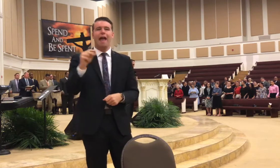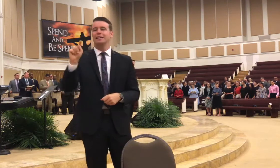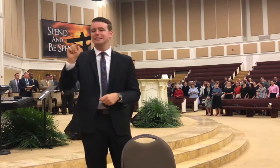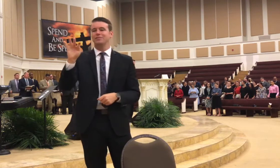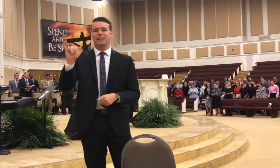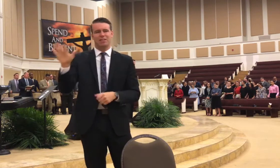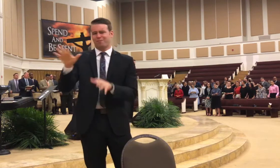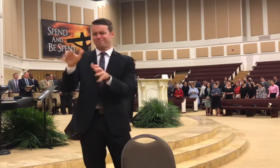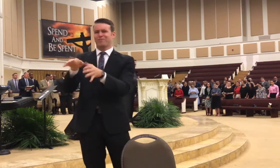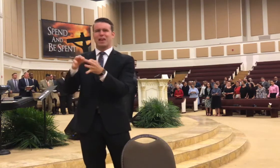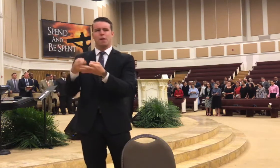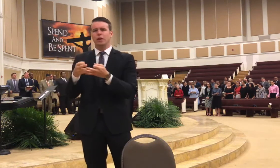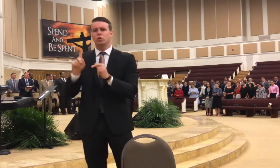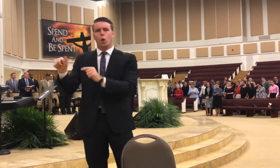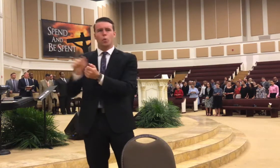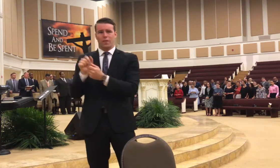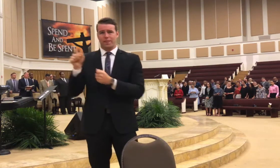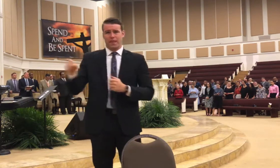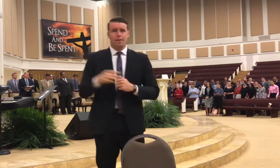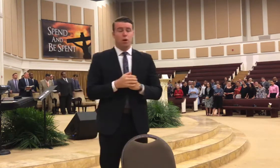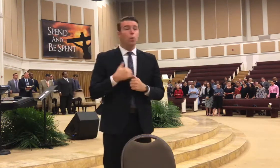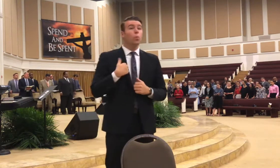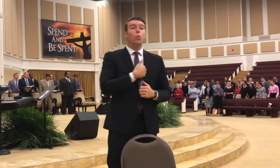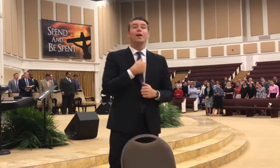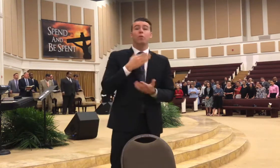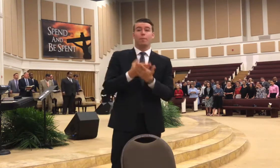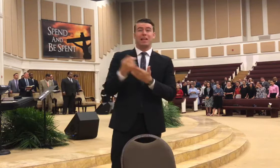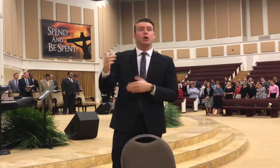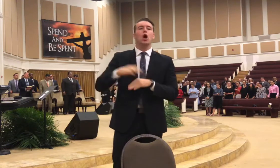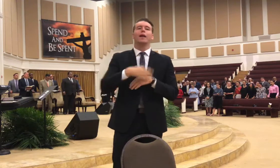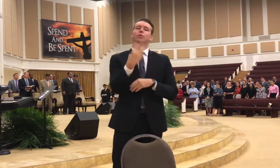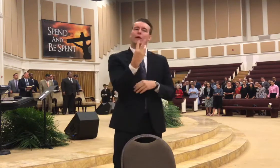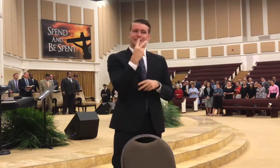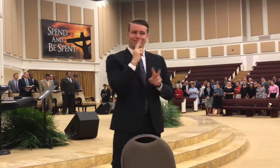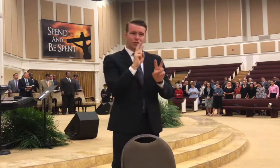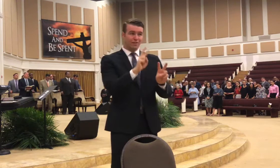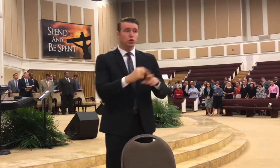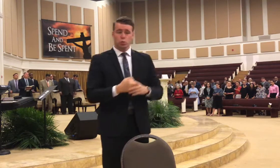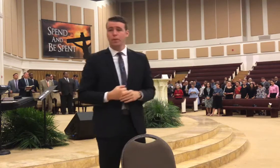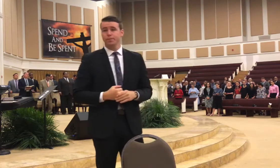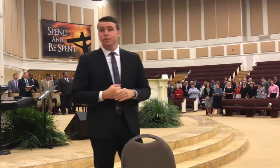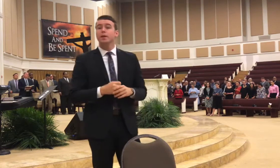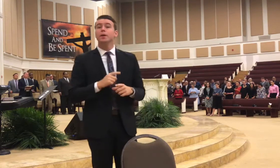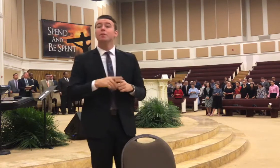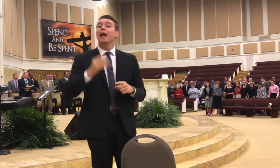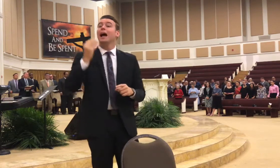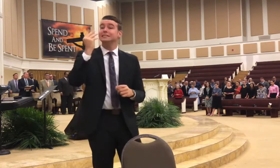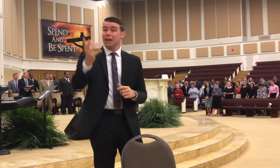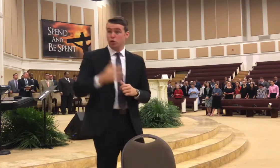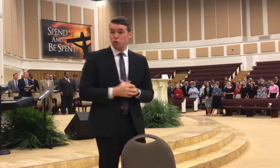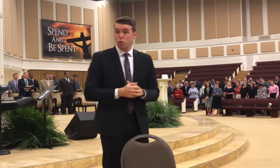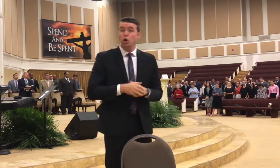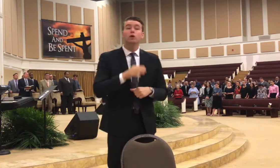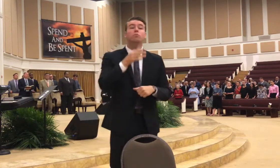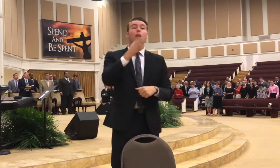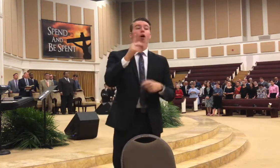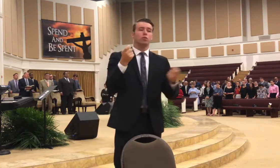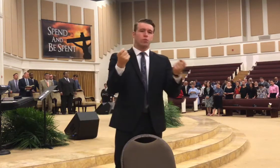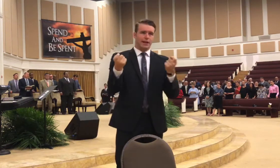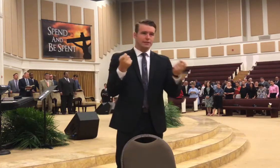And we'll be there on Wednesday for the funeral. Amen. But I tell you what, God